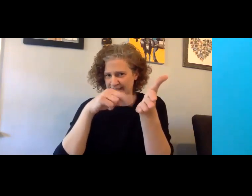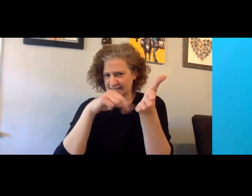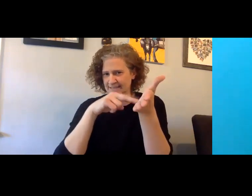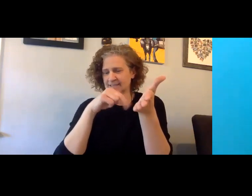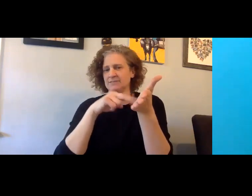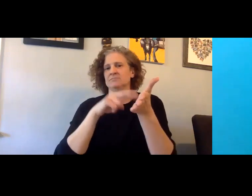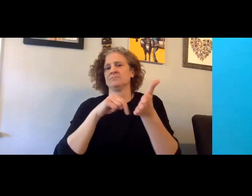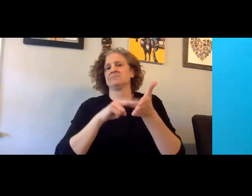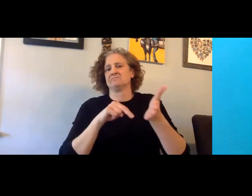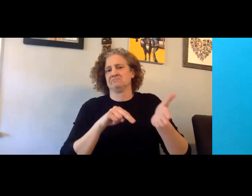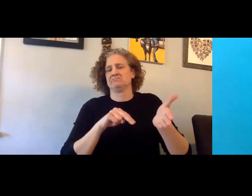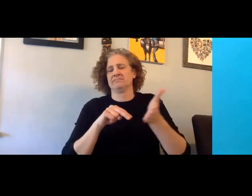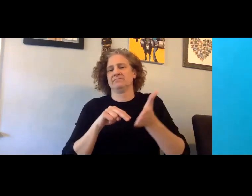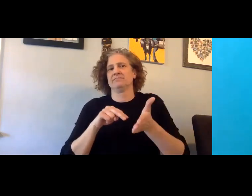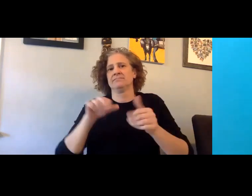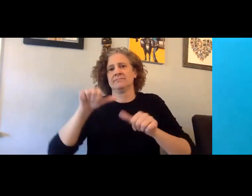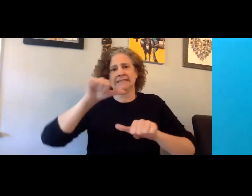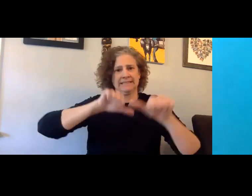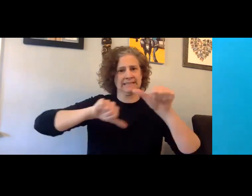reading.